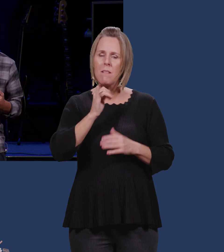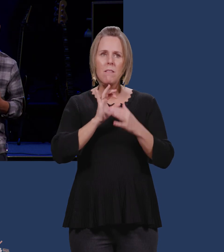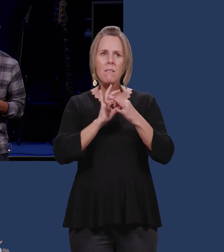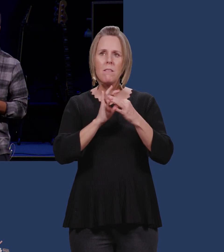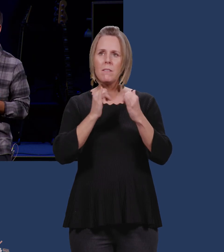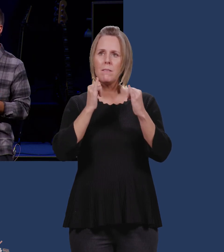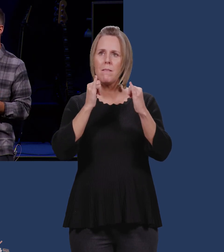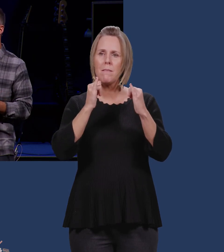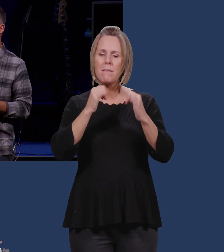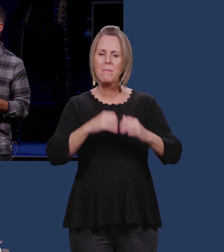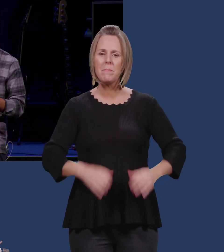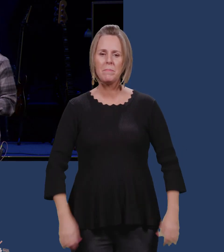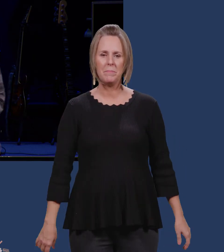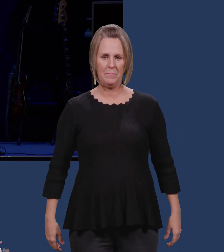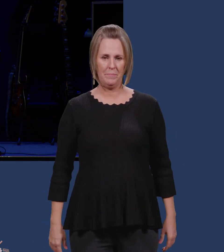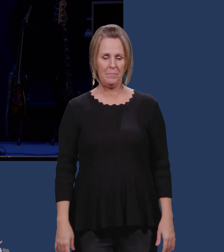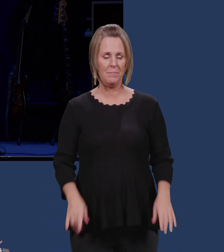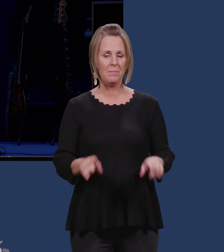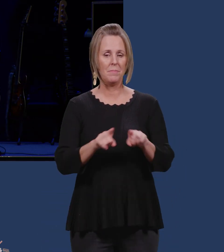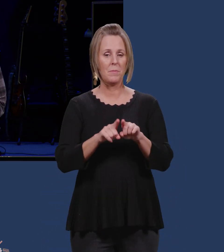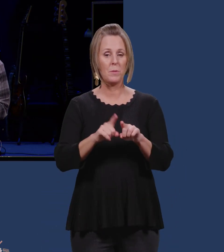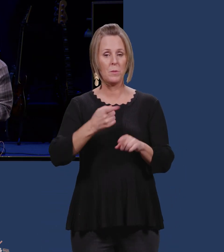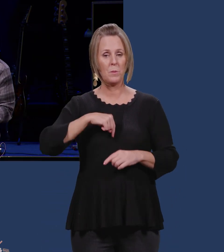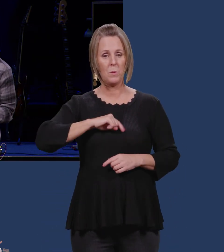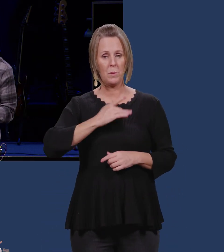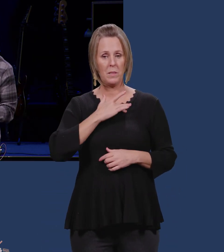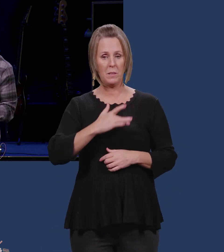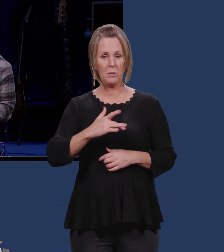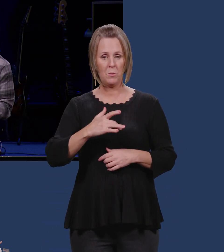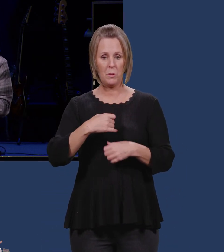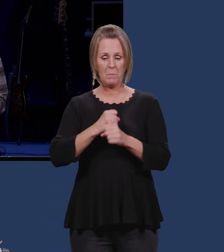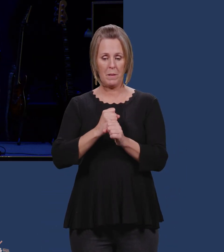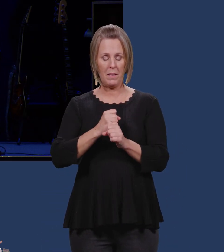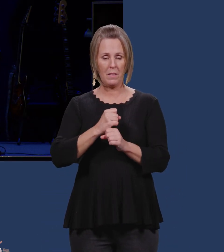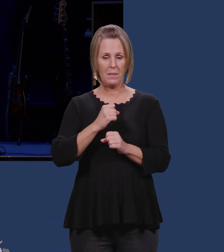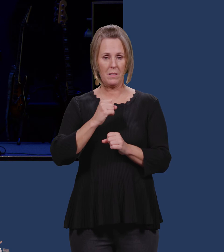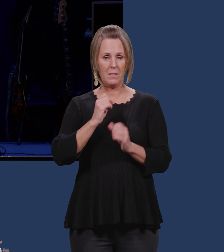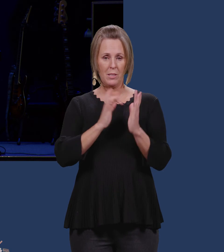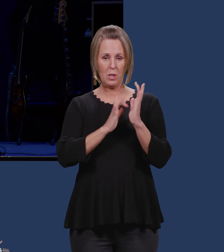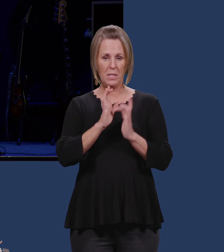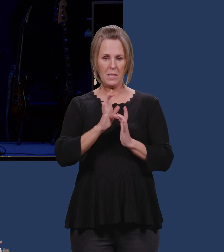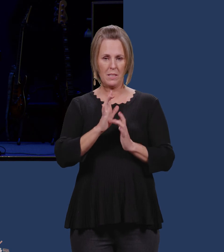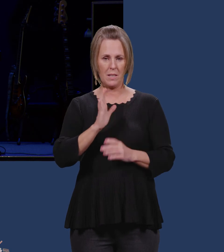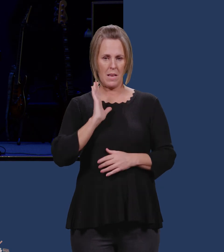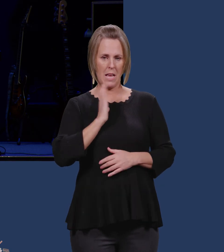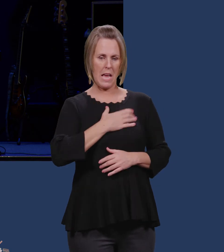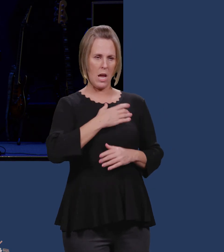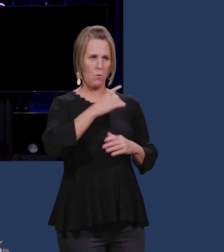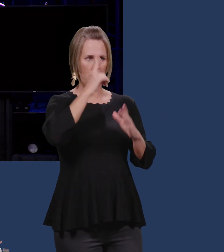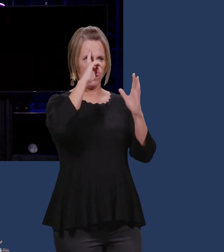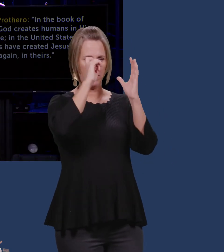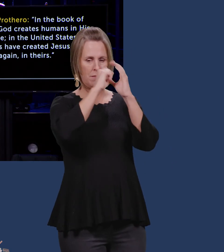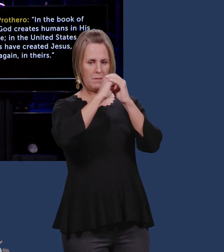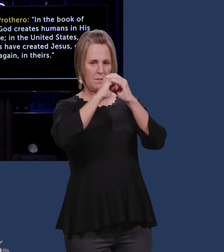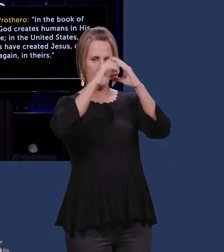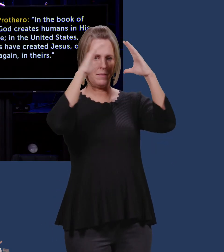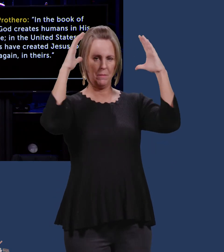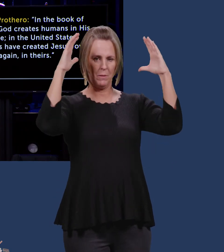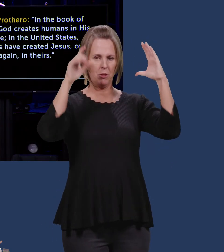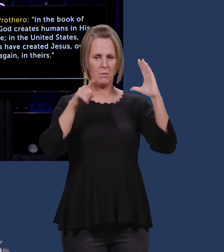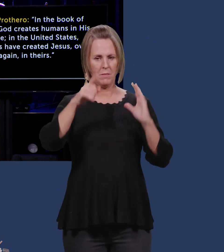Another problem, of course, is that we tend to make Jesus in our own image. Stephen Prothero,